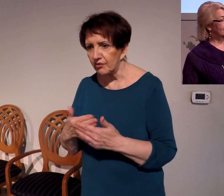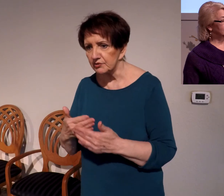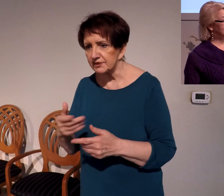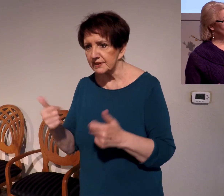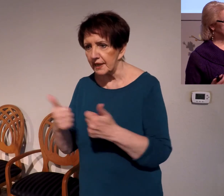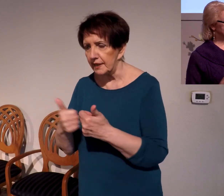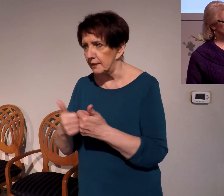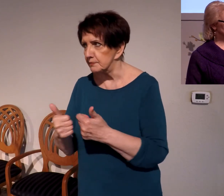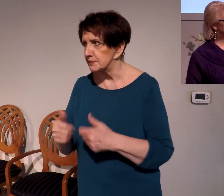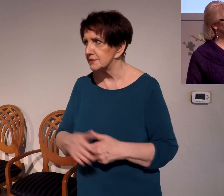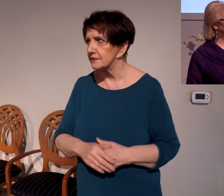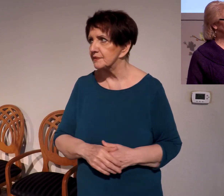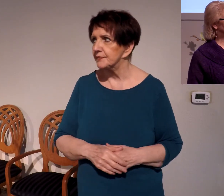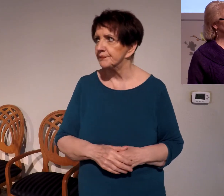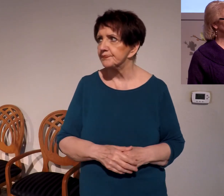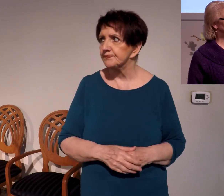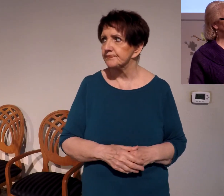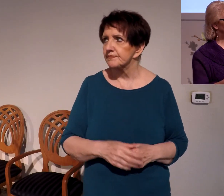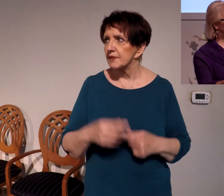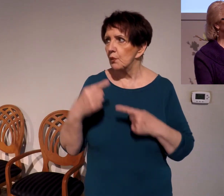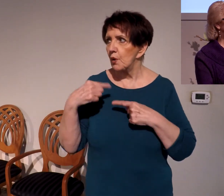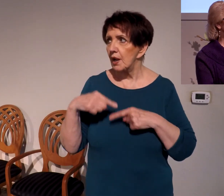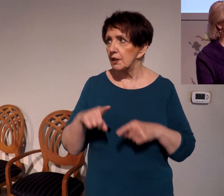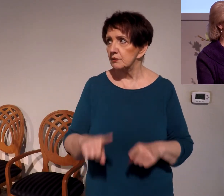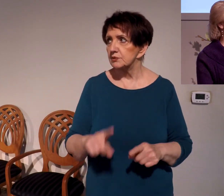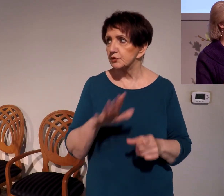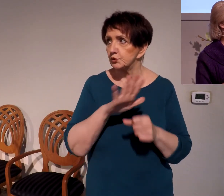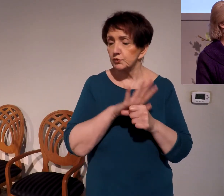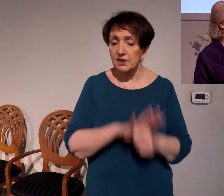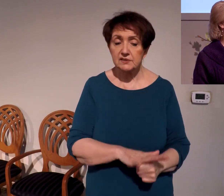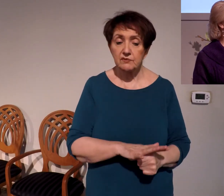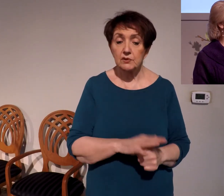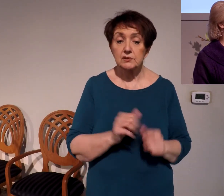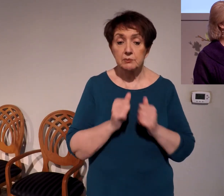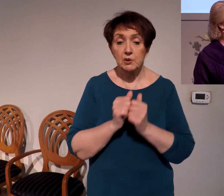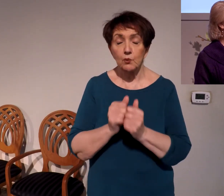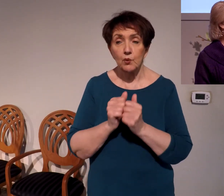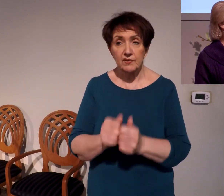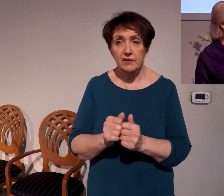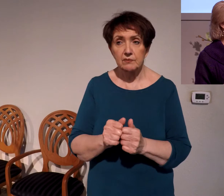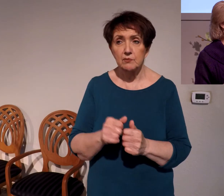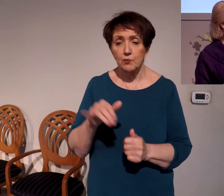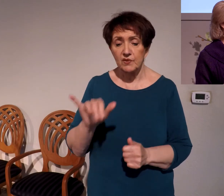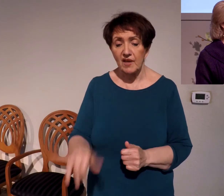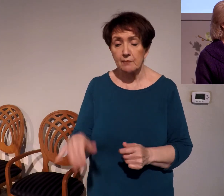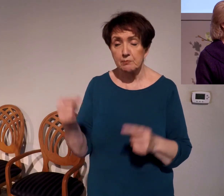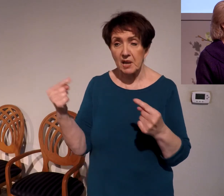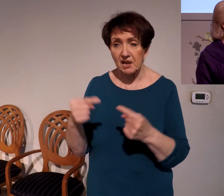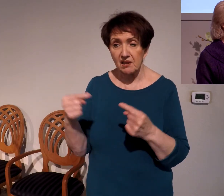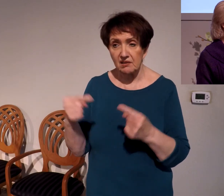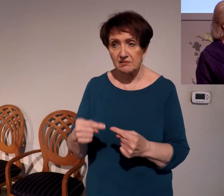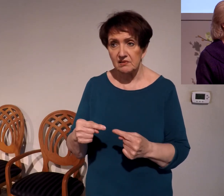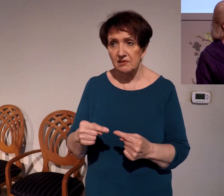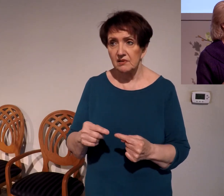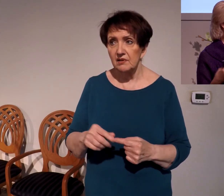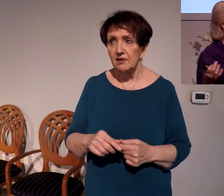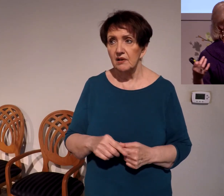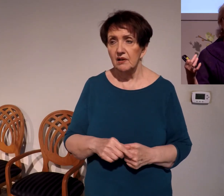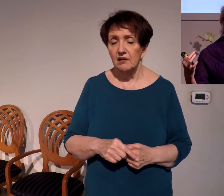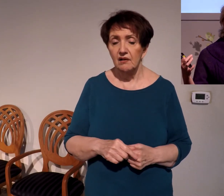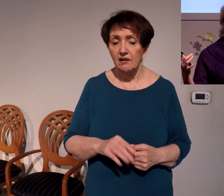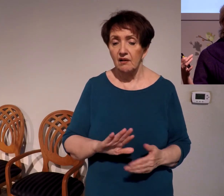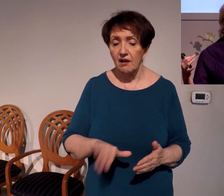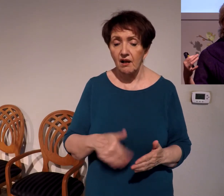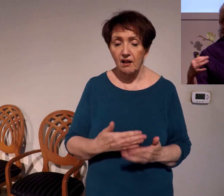And while it was stressful to be present with someone in that much pain, do you see? All of